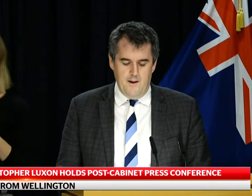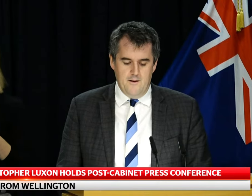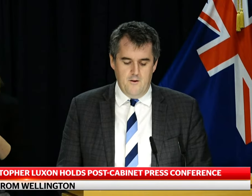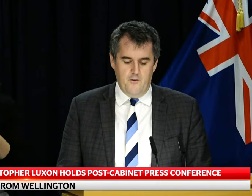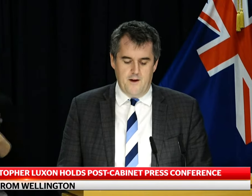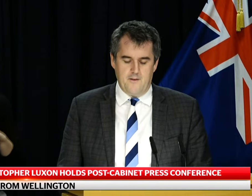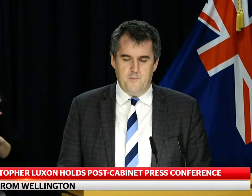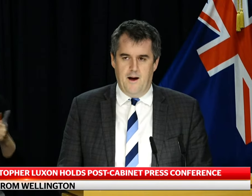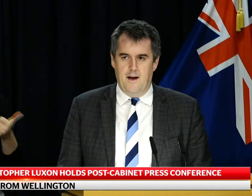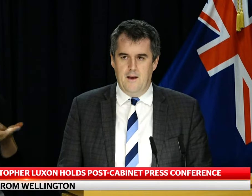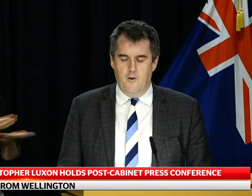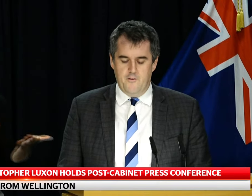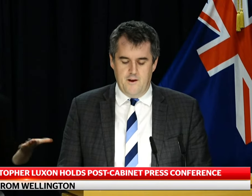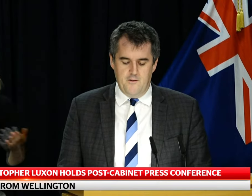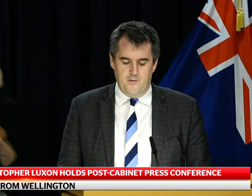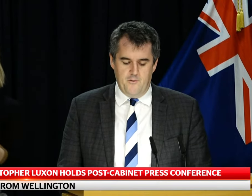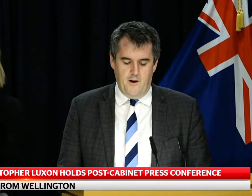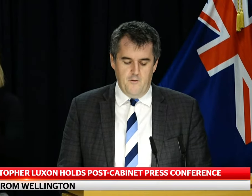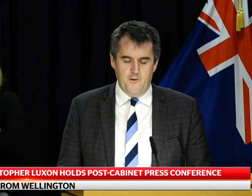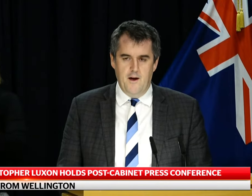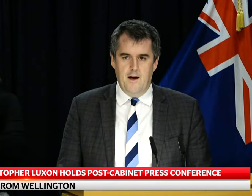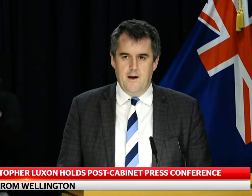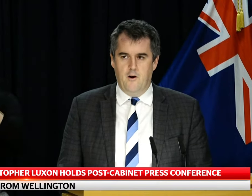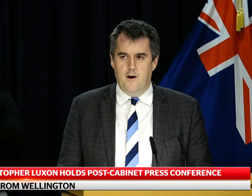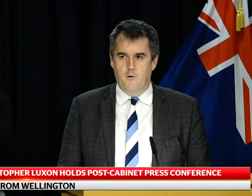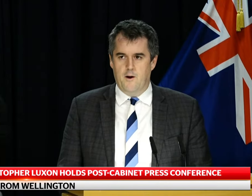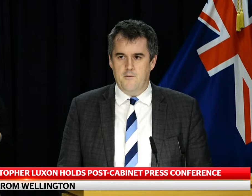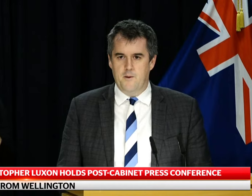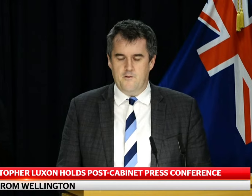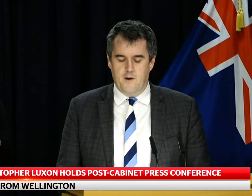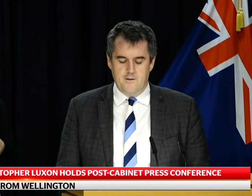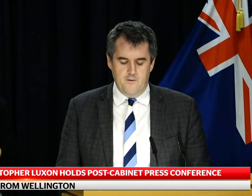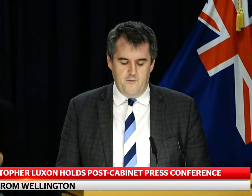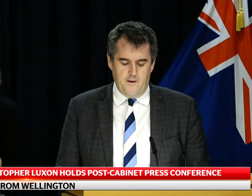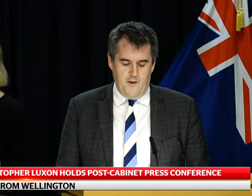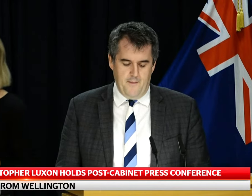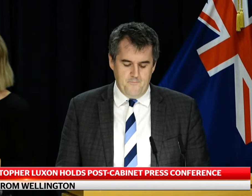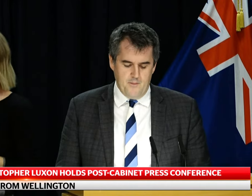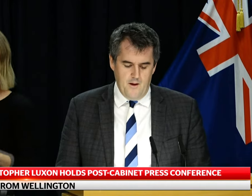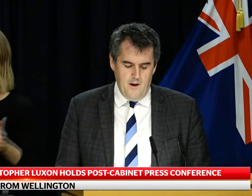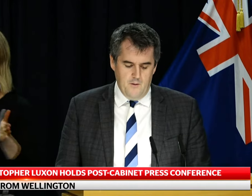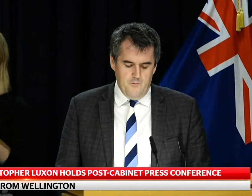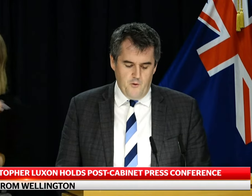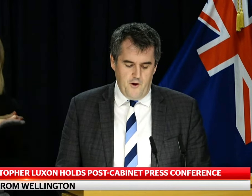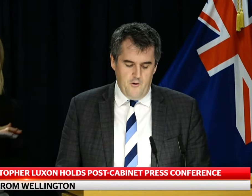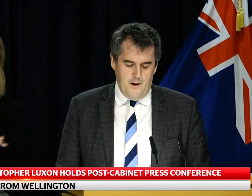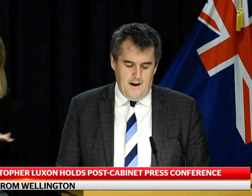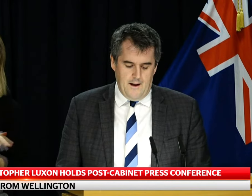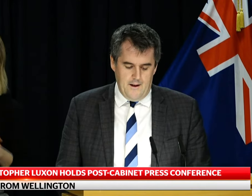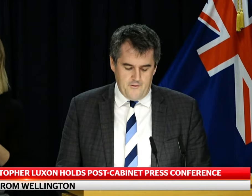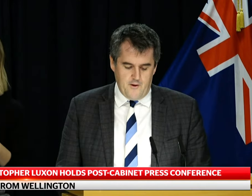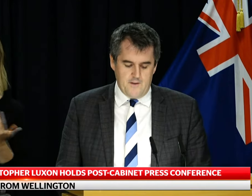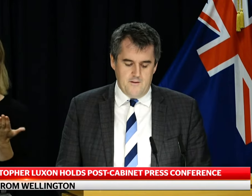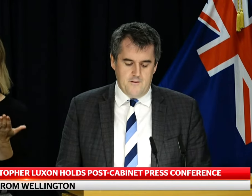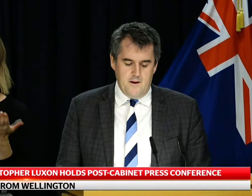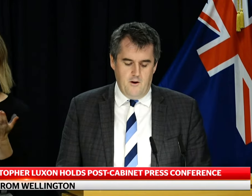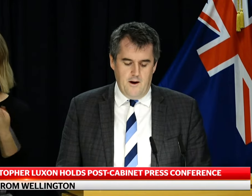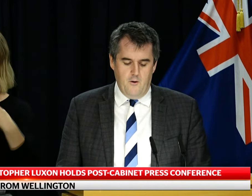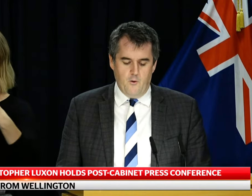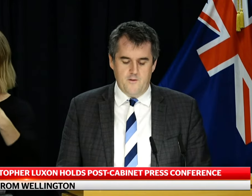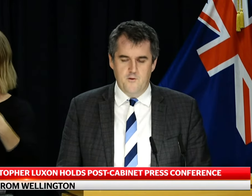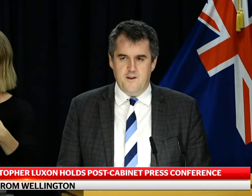for anyone, not the taxpayer and not the tenants themselves, and Kāinga-ora has been instructed to fix that. We've also